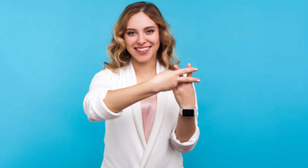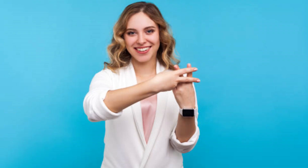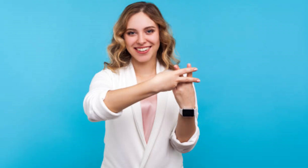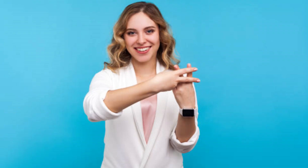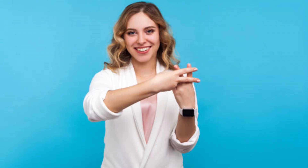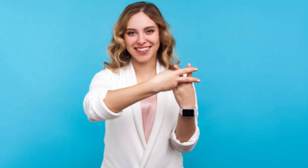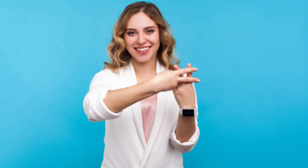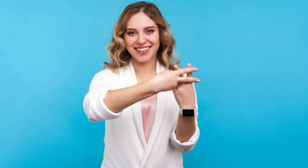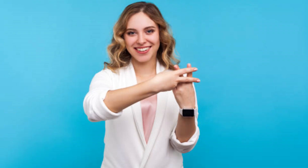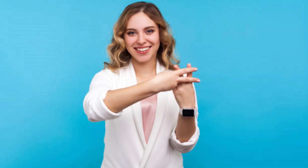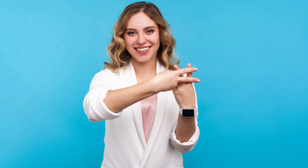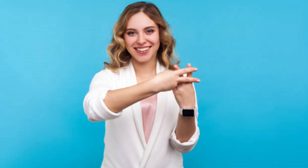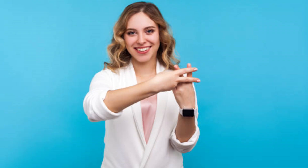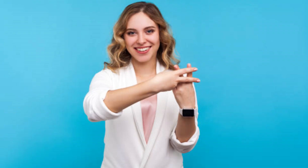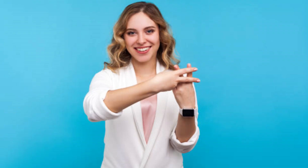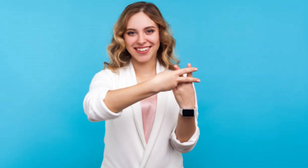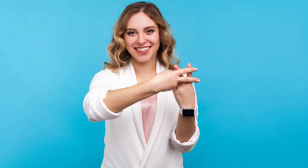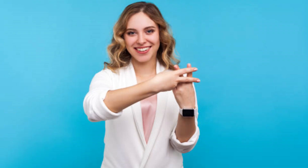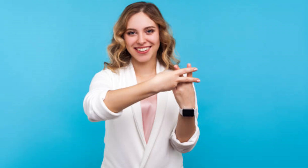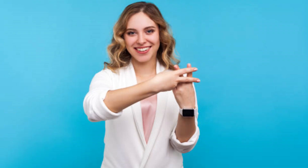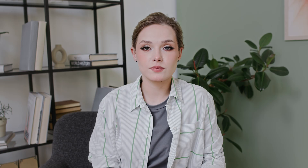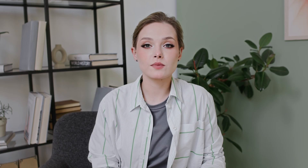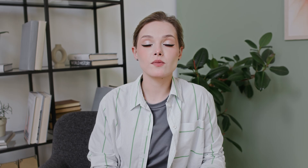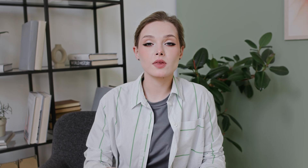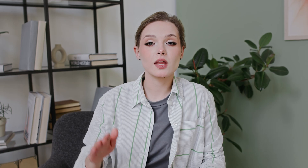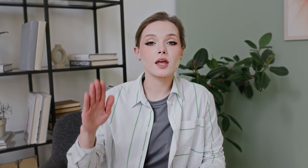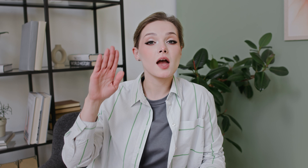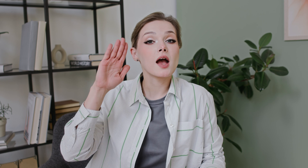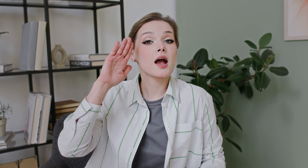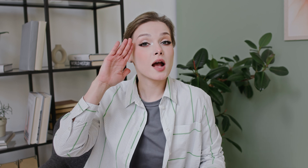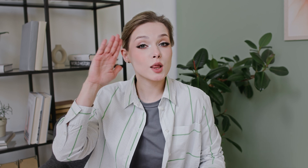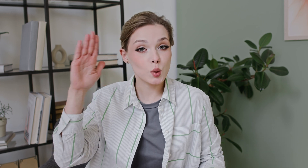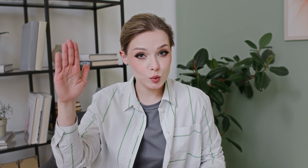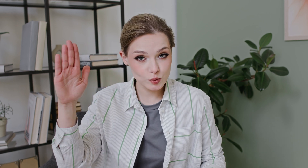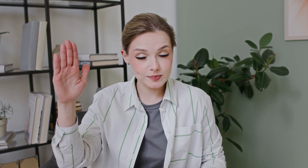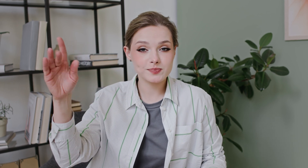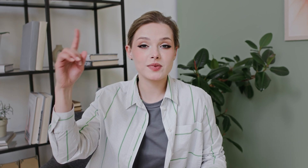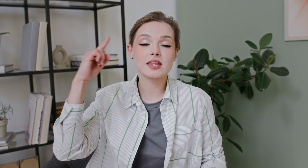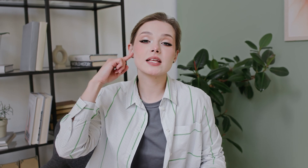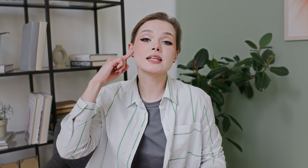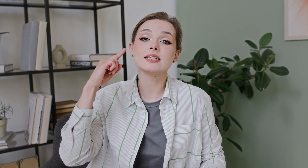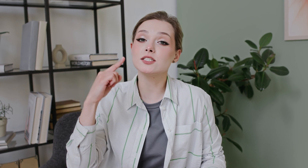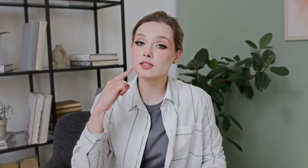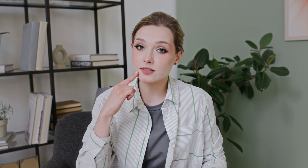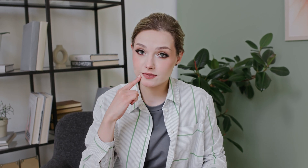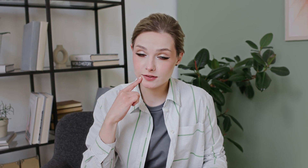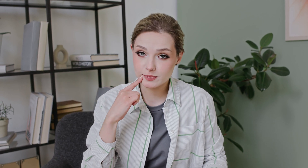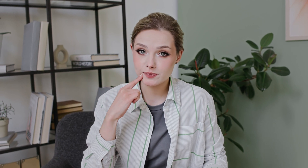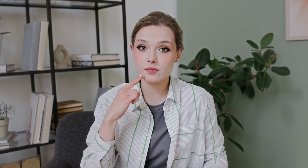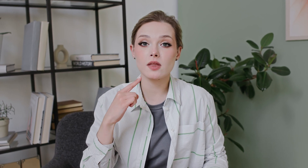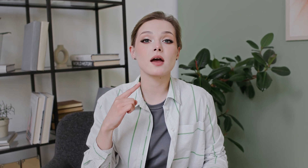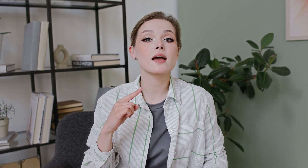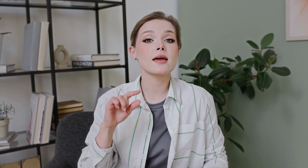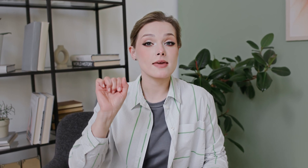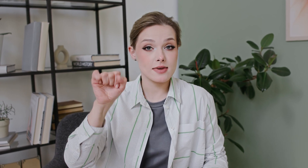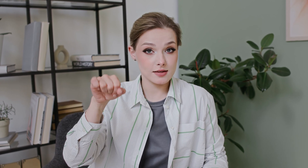it's used by hundreds of thousands of deaf and hard of hearing individuals in the U.S. and Canada. ASL is also embraced